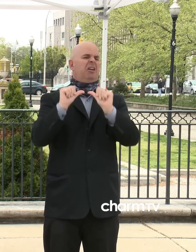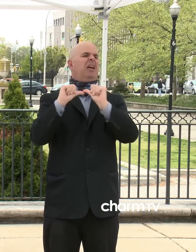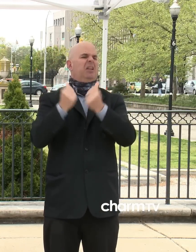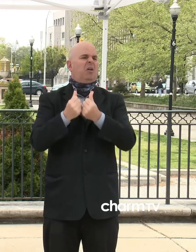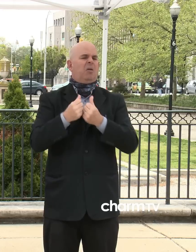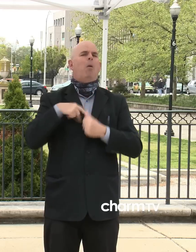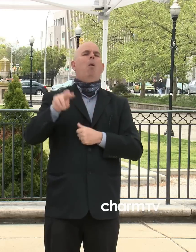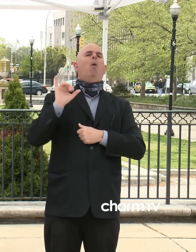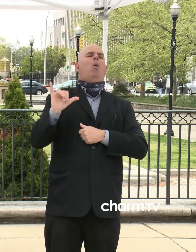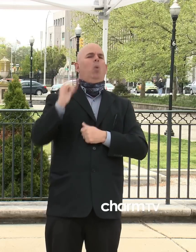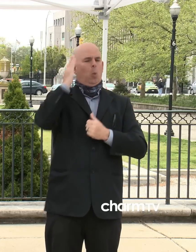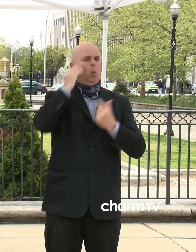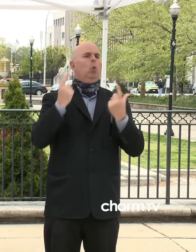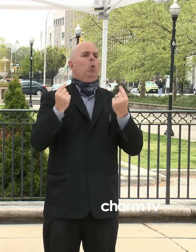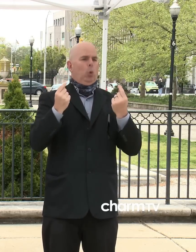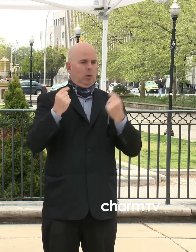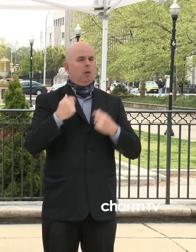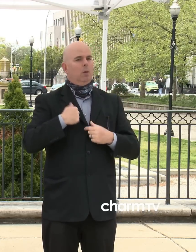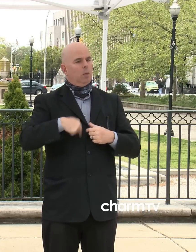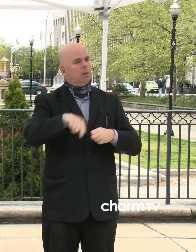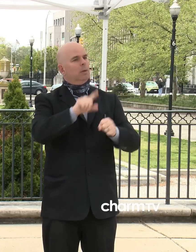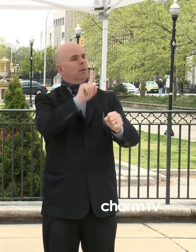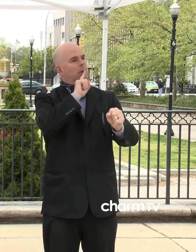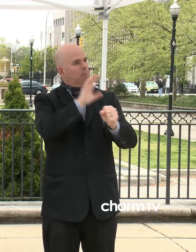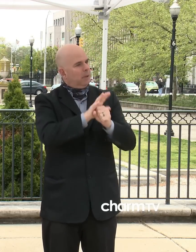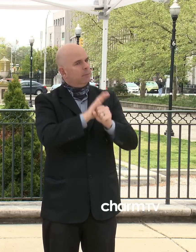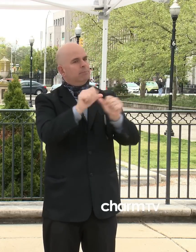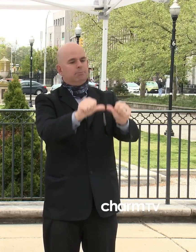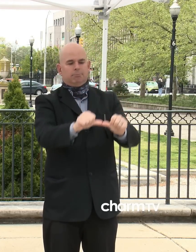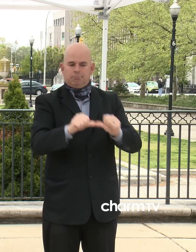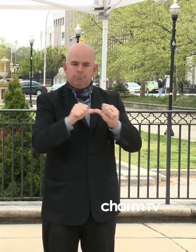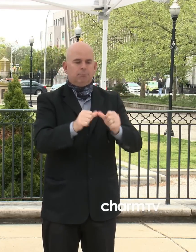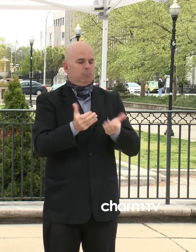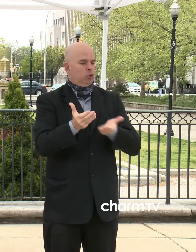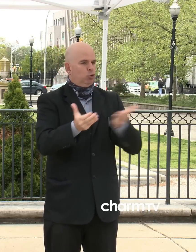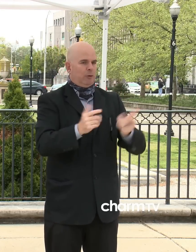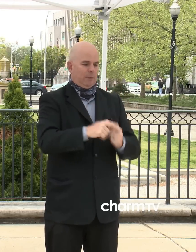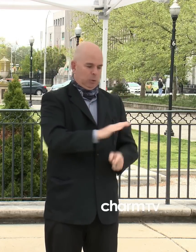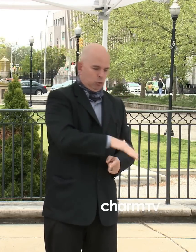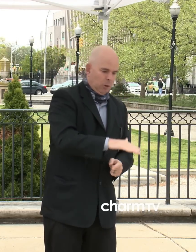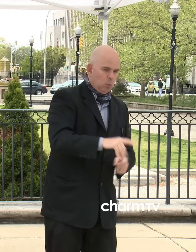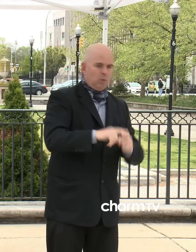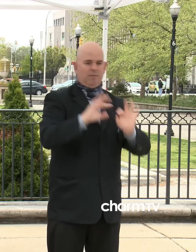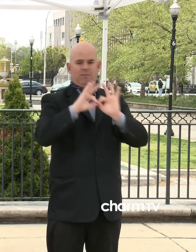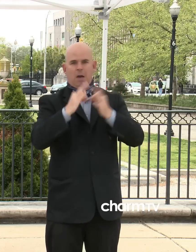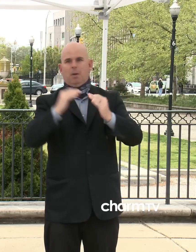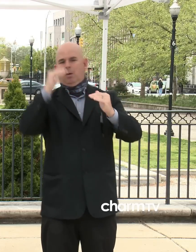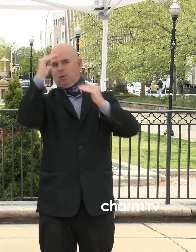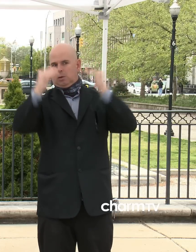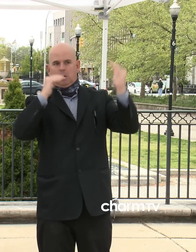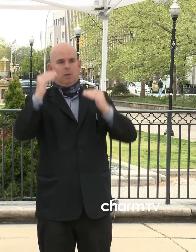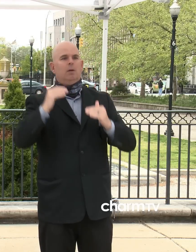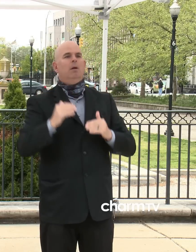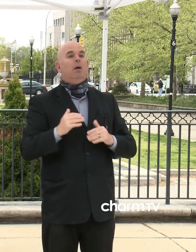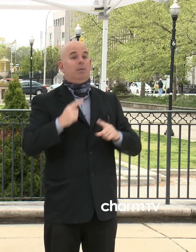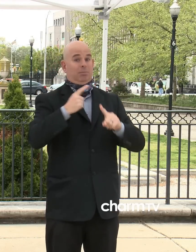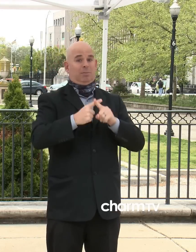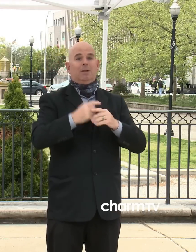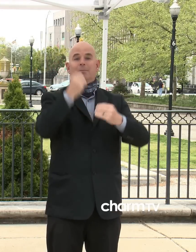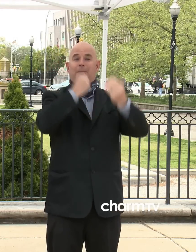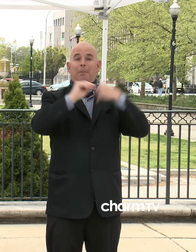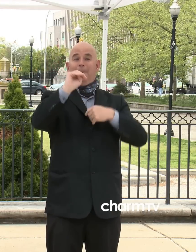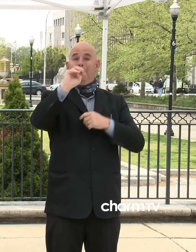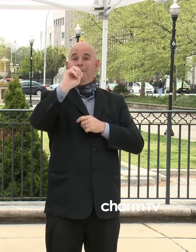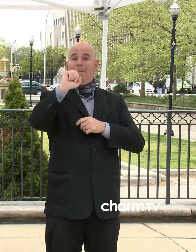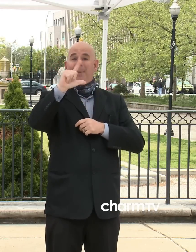our older adults during the coronavirus pandemic. I want to thank Meals on Wheels and the Salvation Army for their key roles in continuing to serve